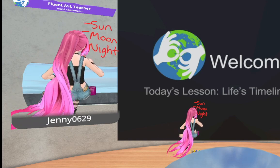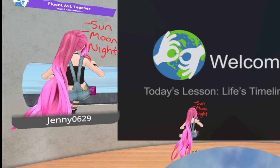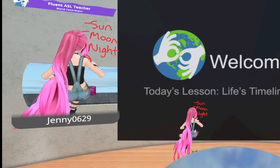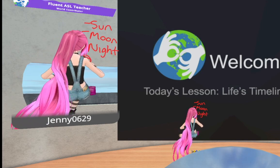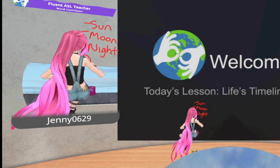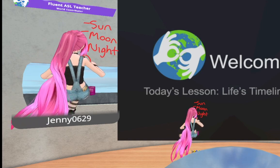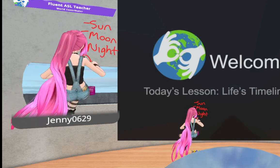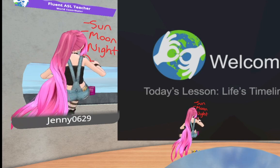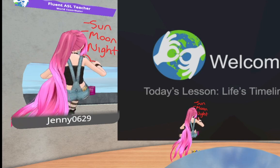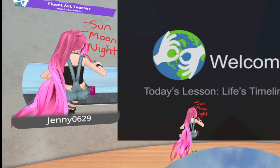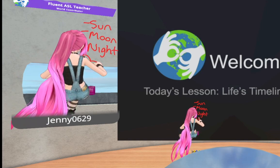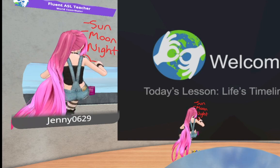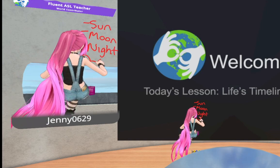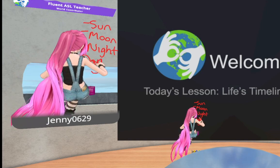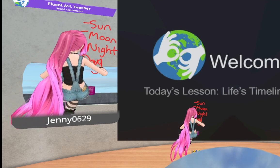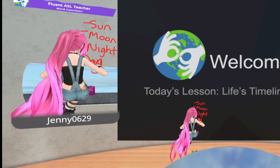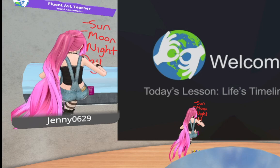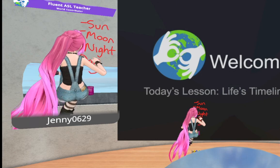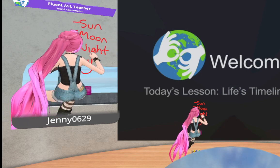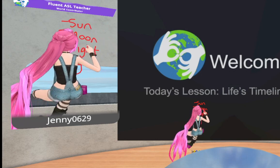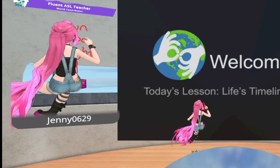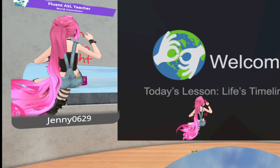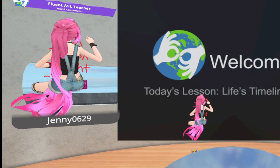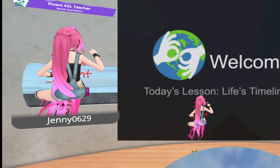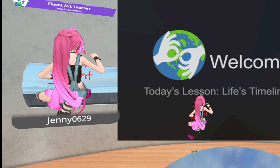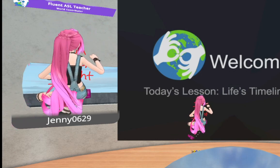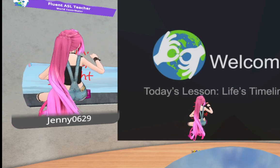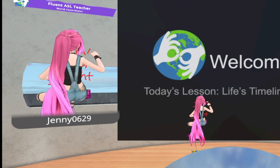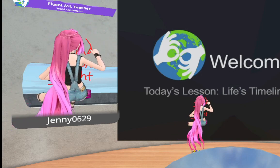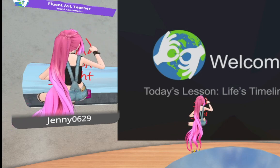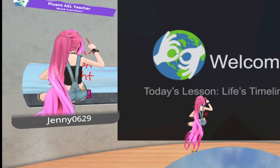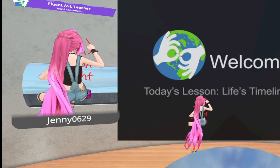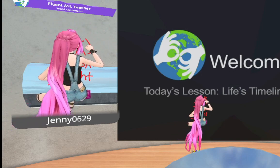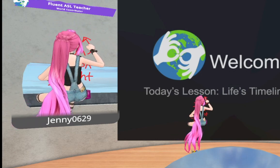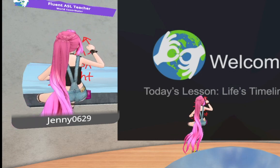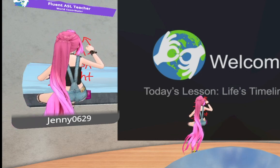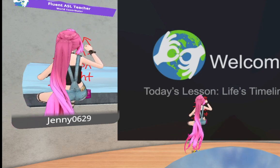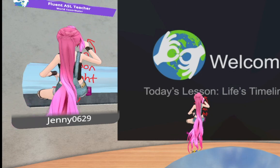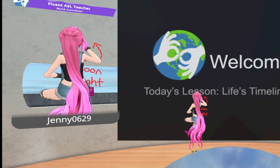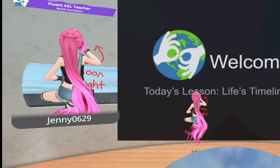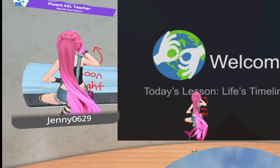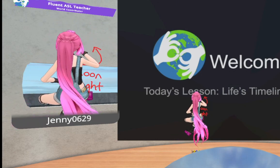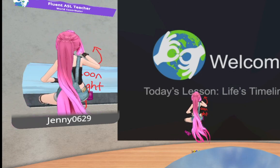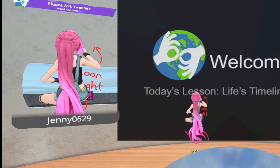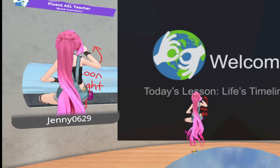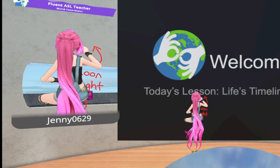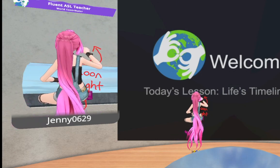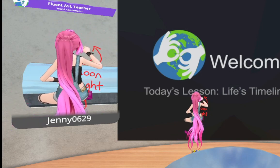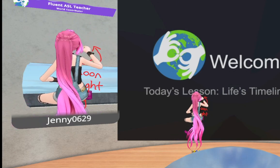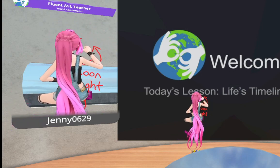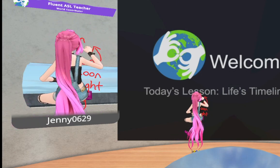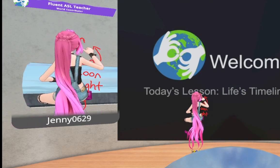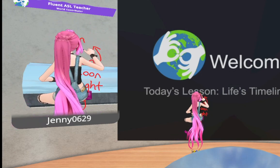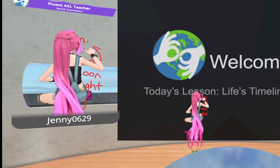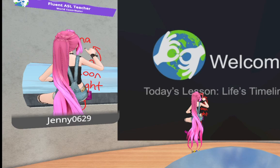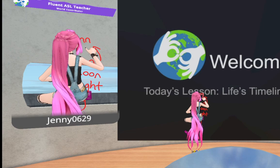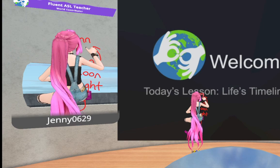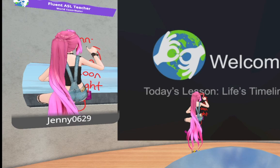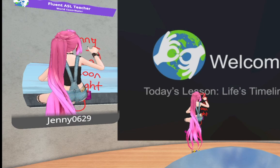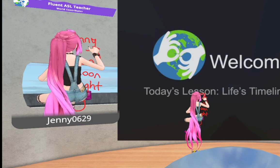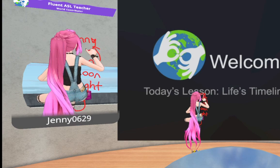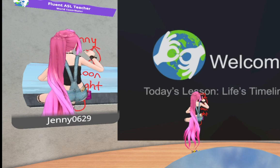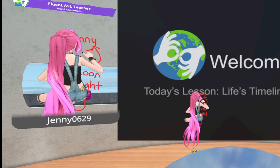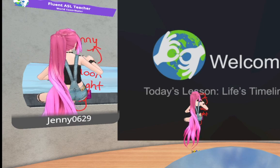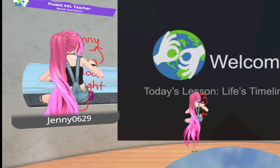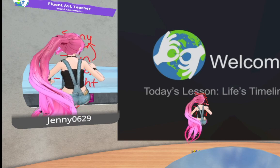and day. And then sun is, we're gonna bring this up here and also say sunny, like